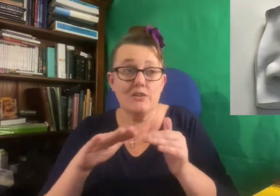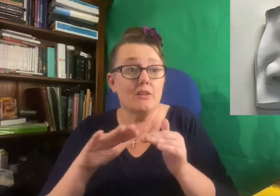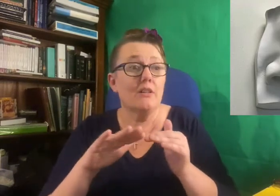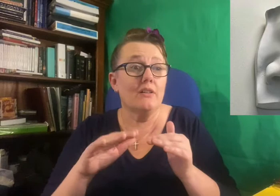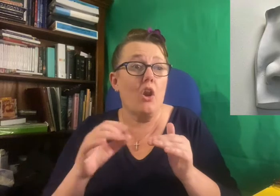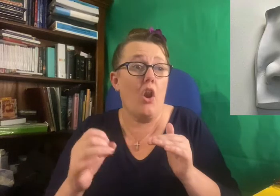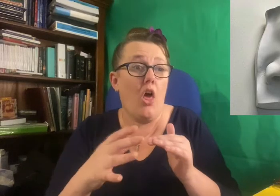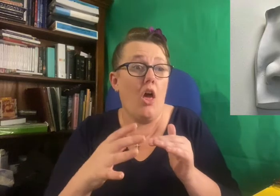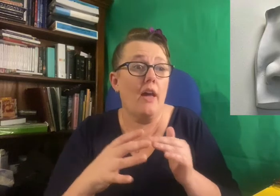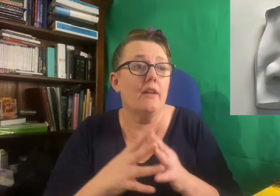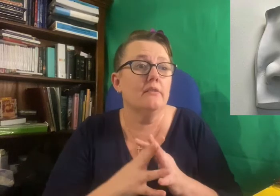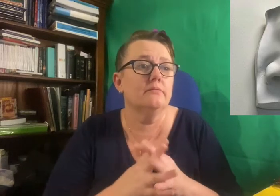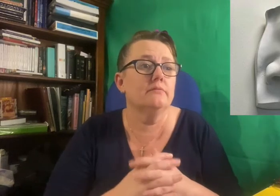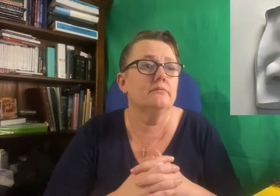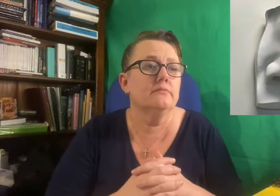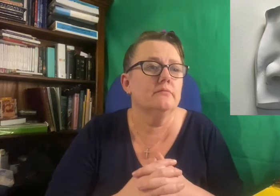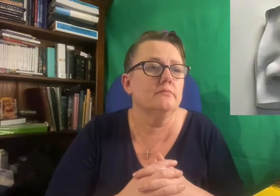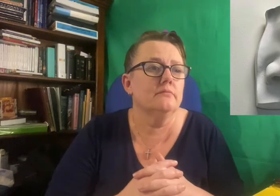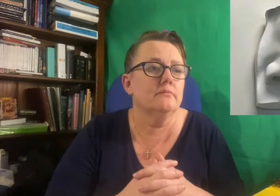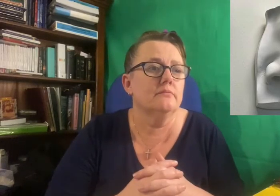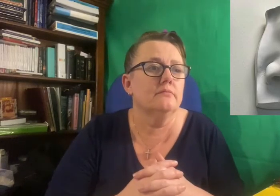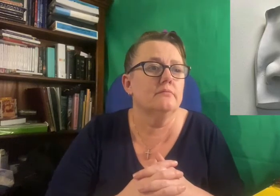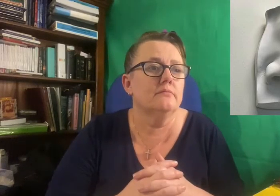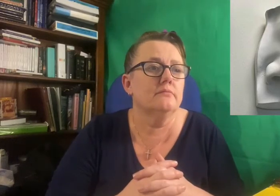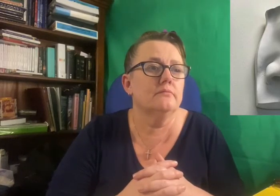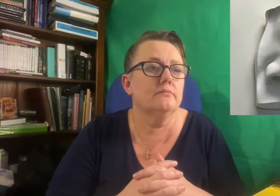is sitting on the surface?